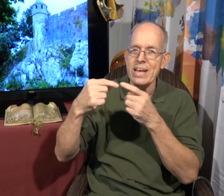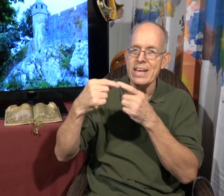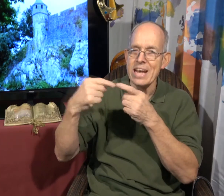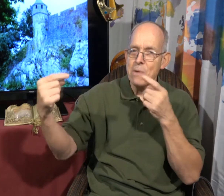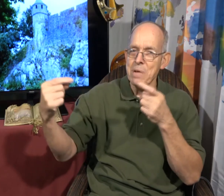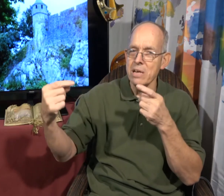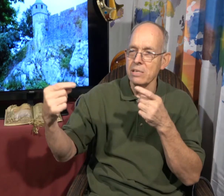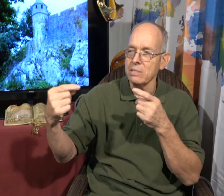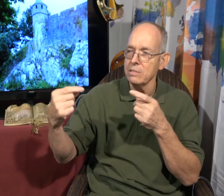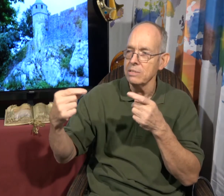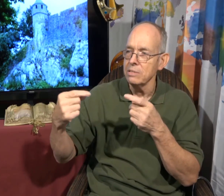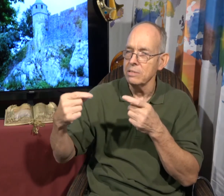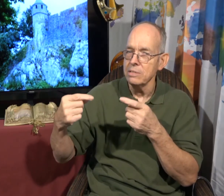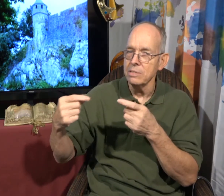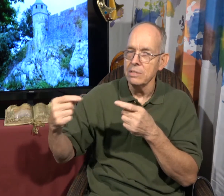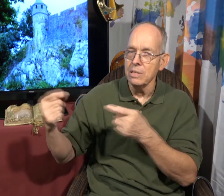Tower for four.